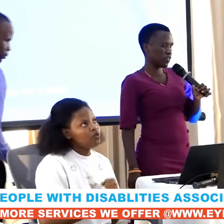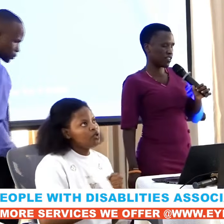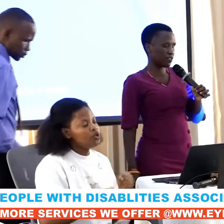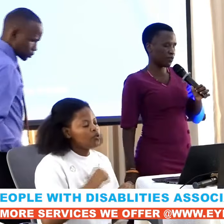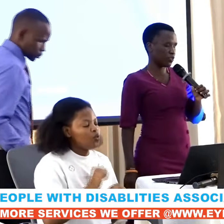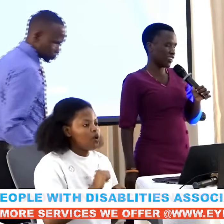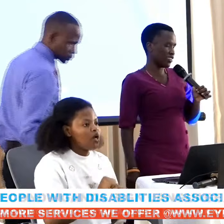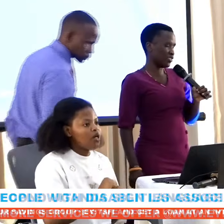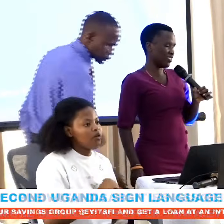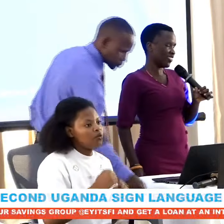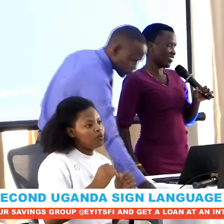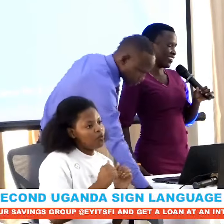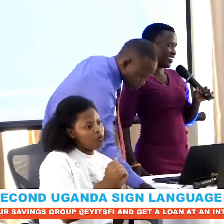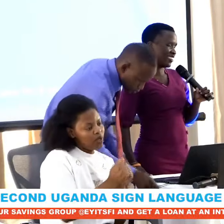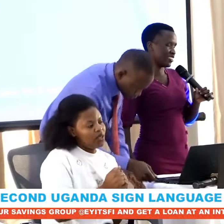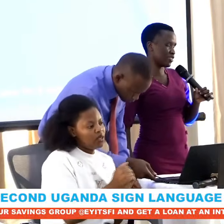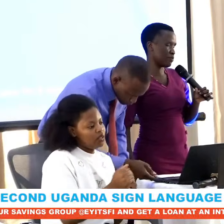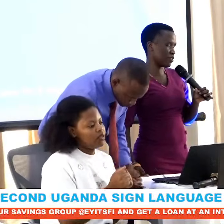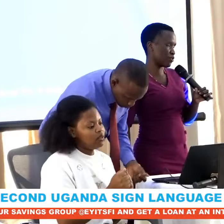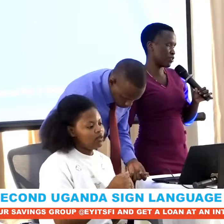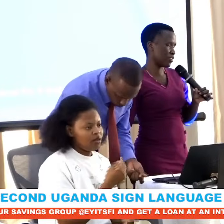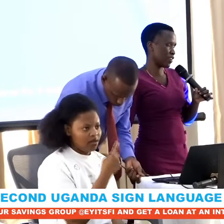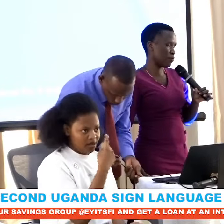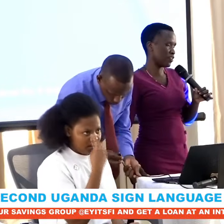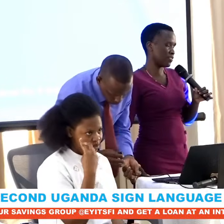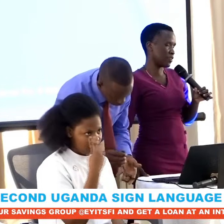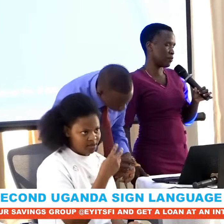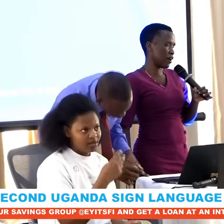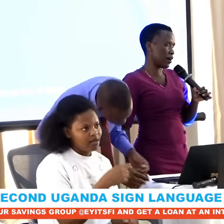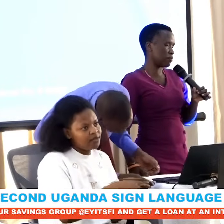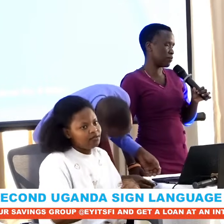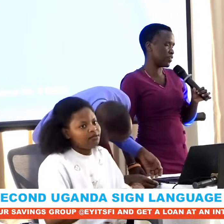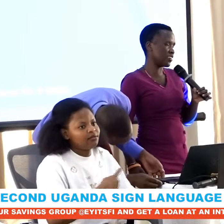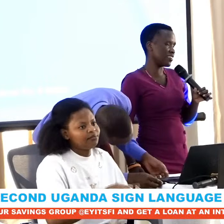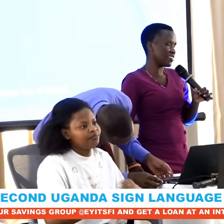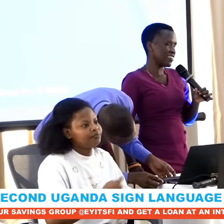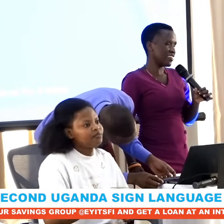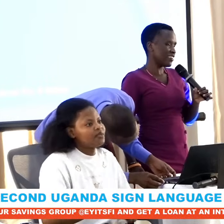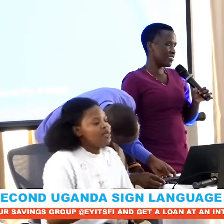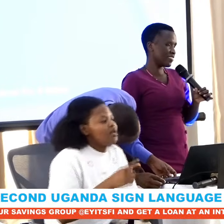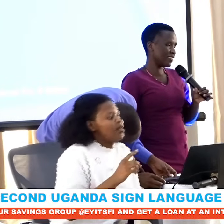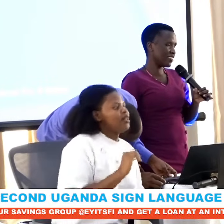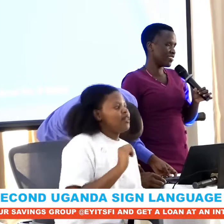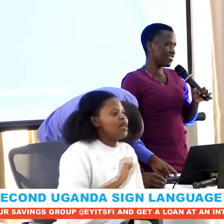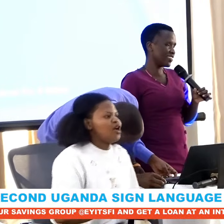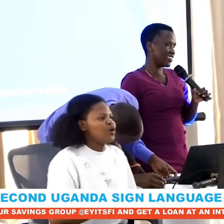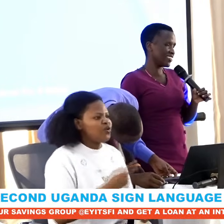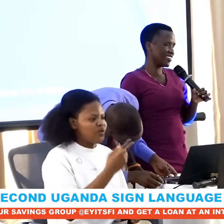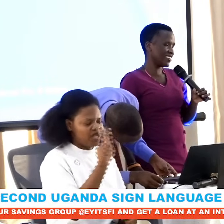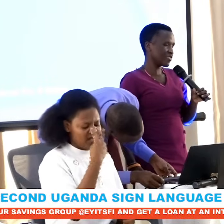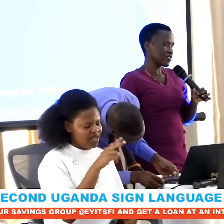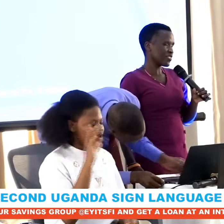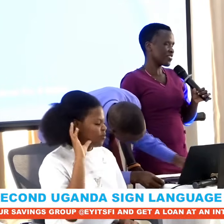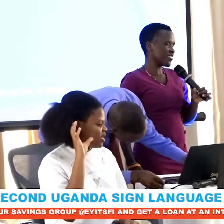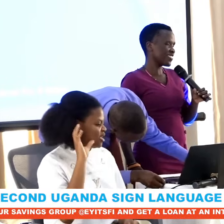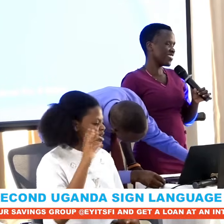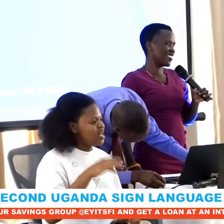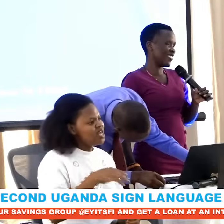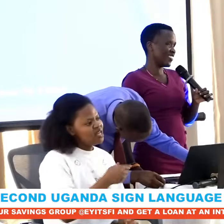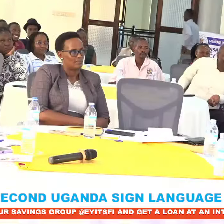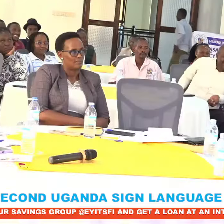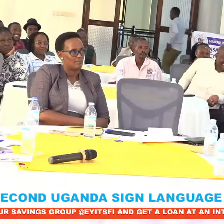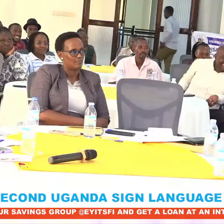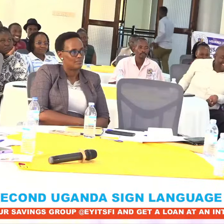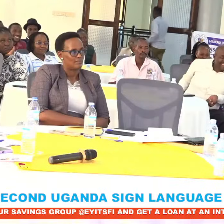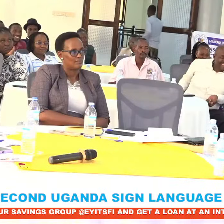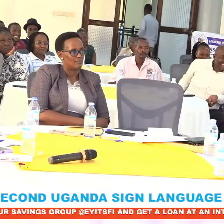but that is not an issue. I don't expect to hear someone say, Bambi, sorry. No,